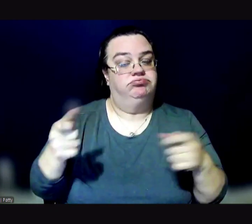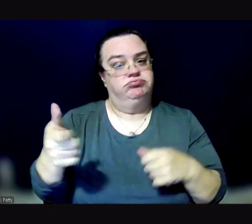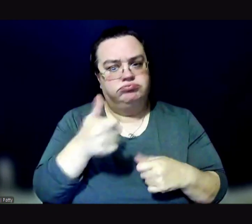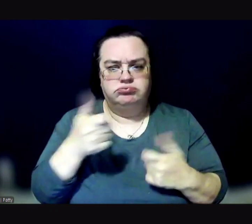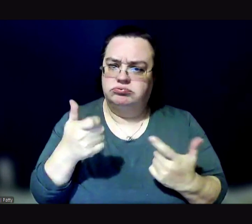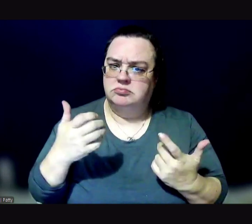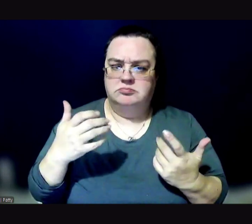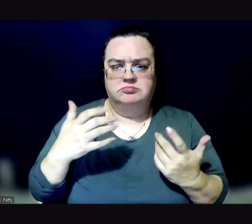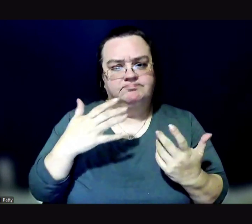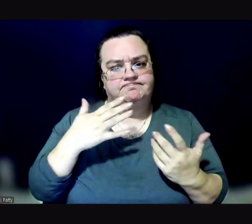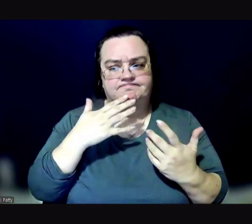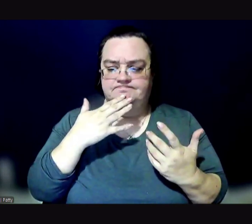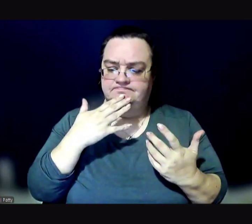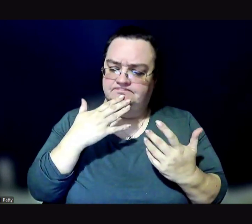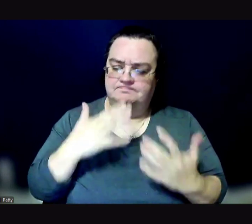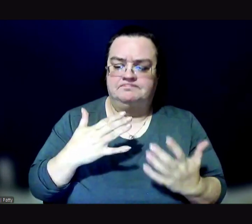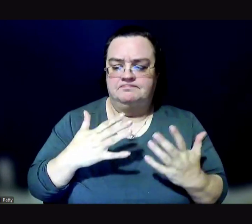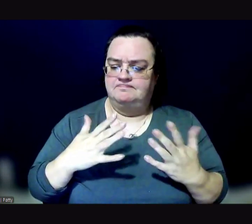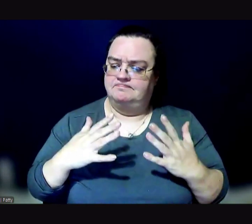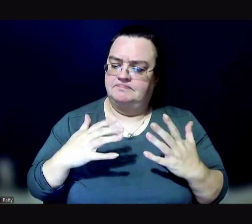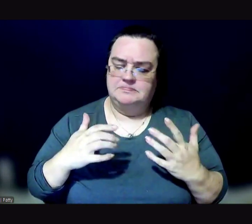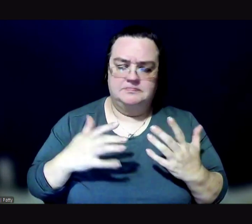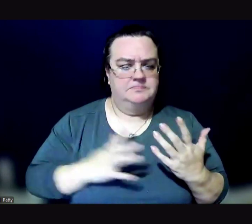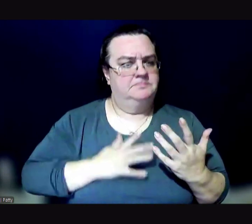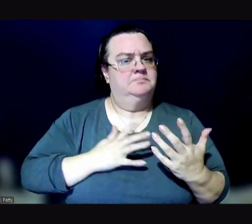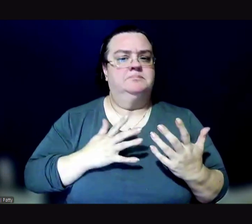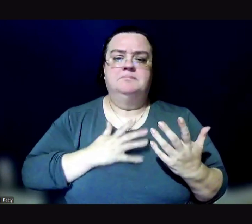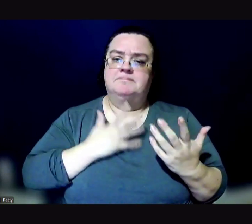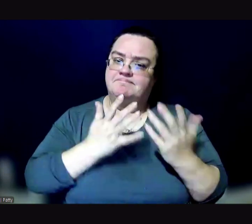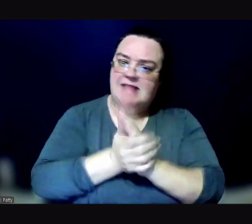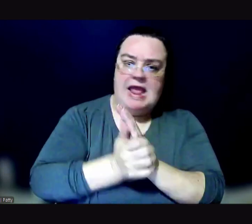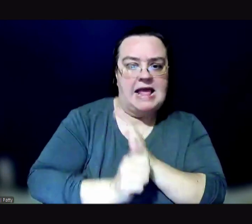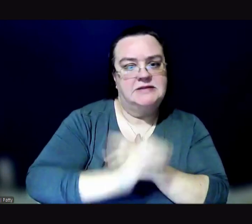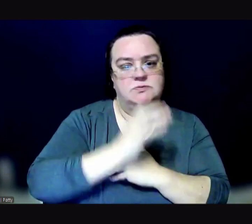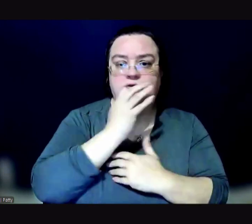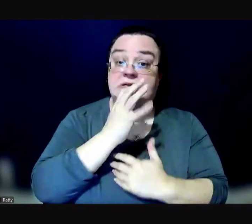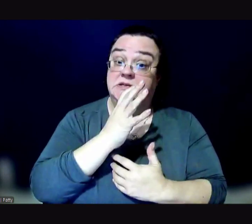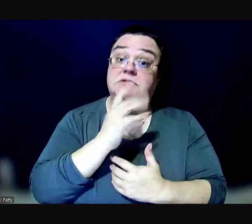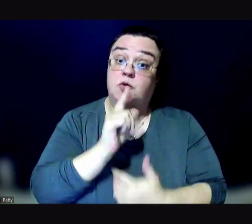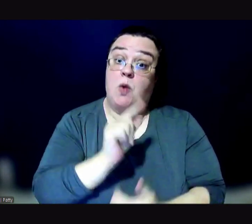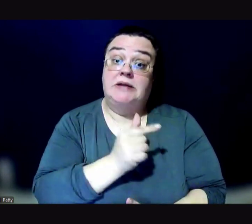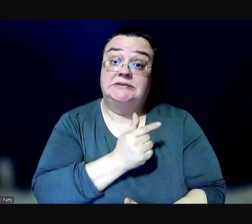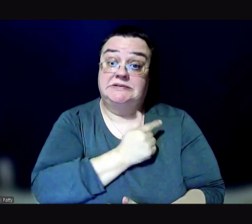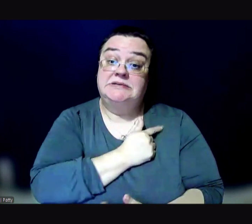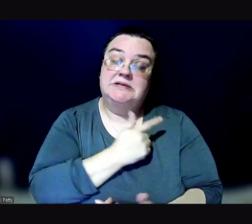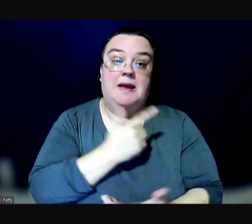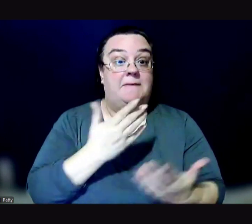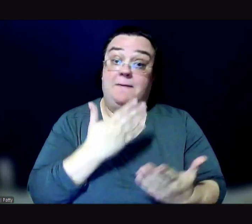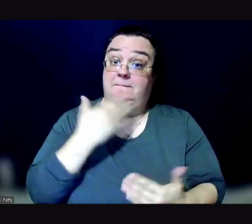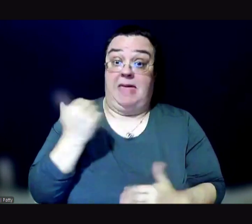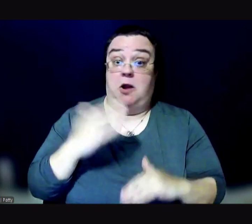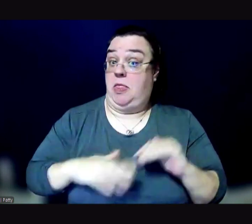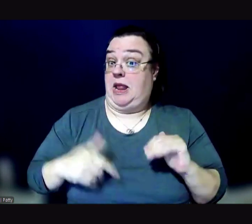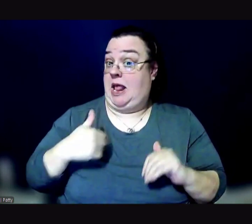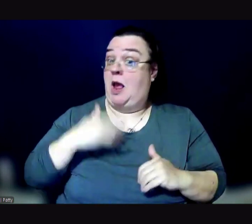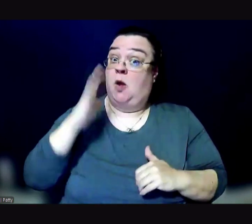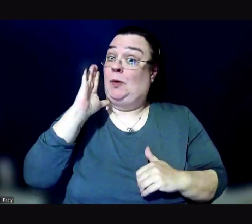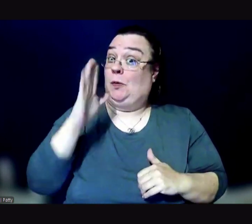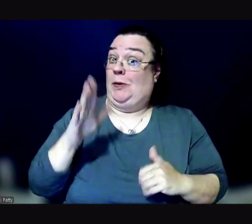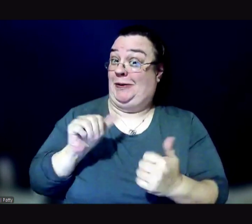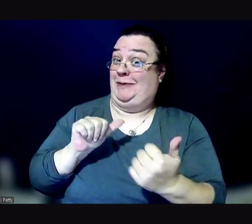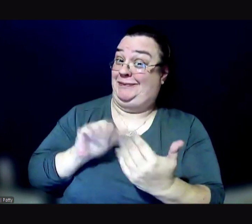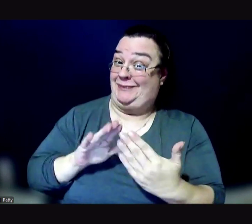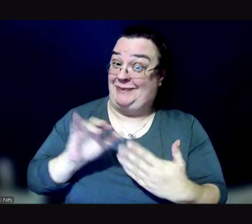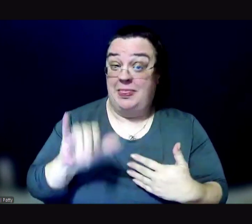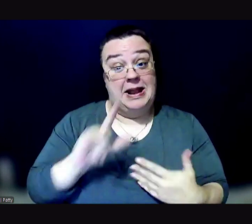with expertise, with grace. Probably better than I would have handled it, be